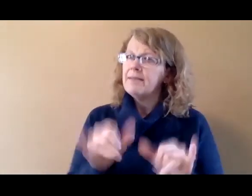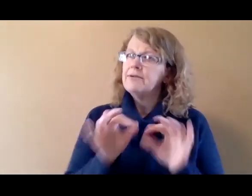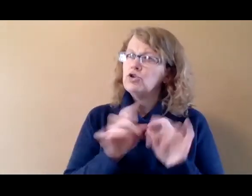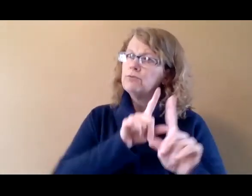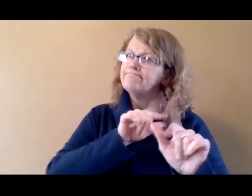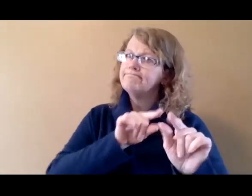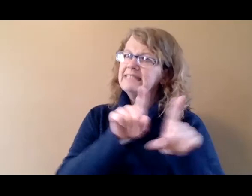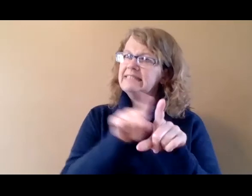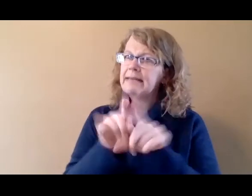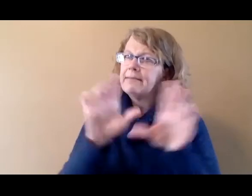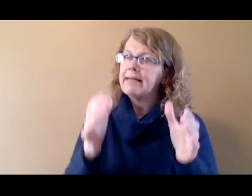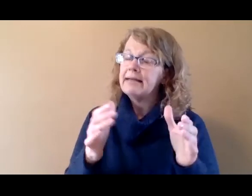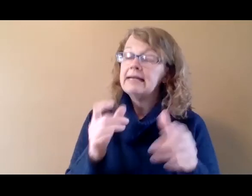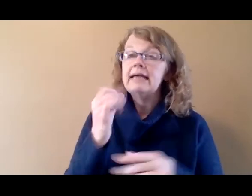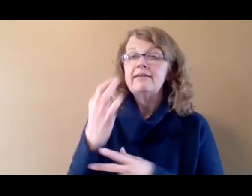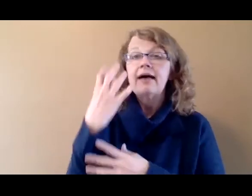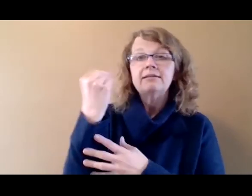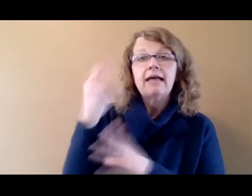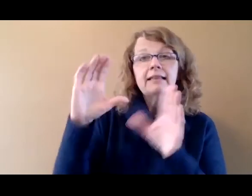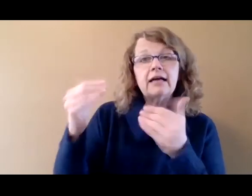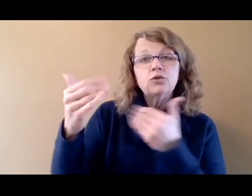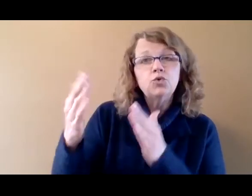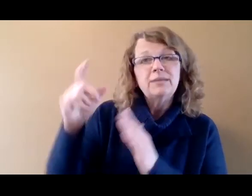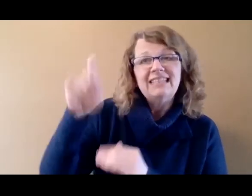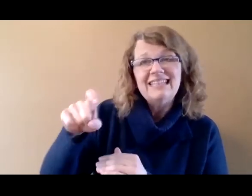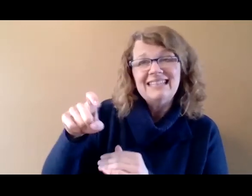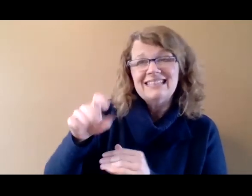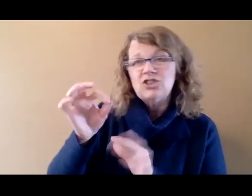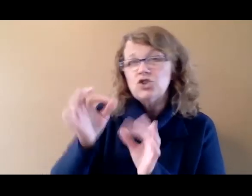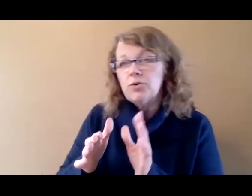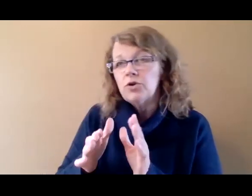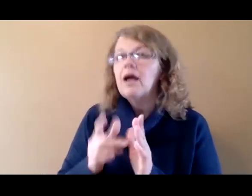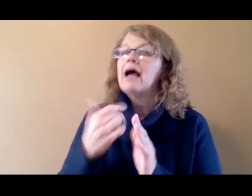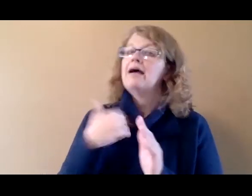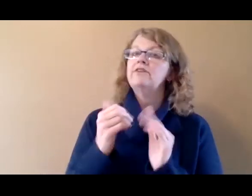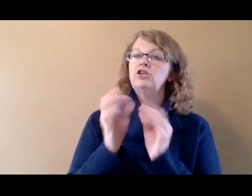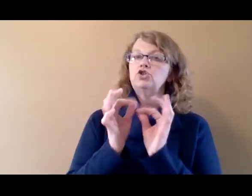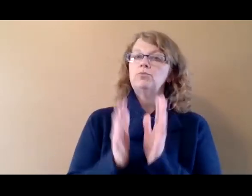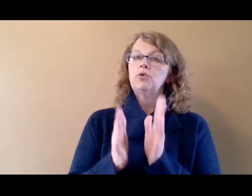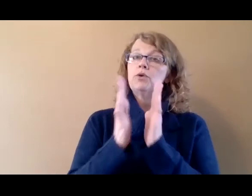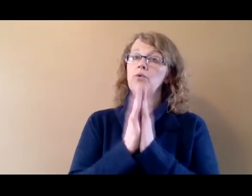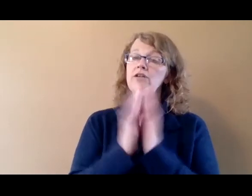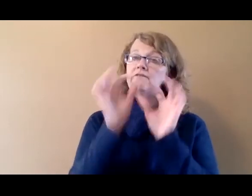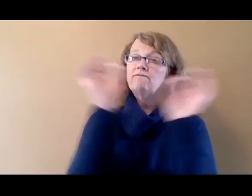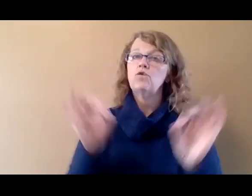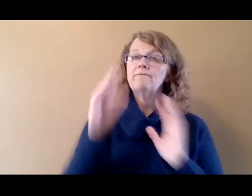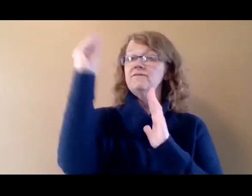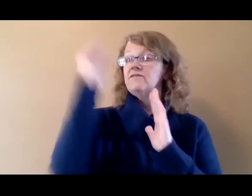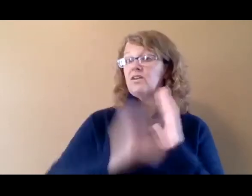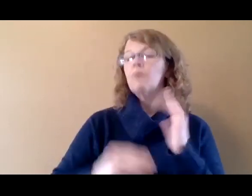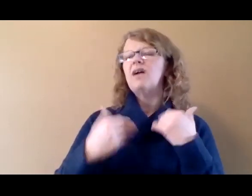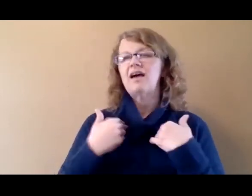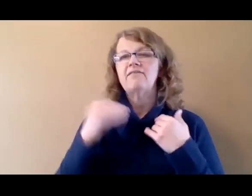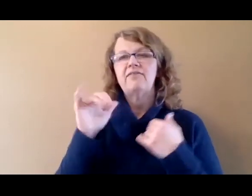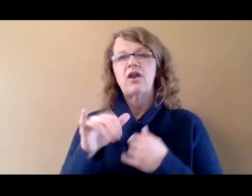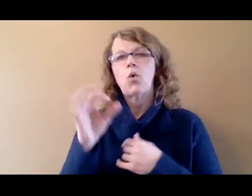then for any out of the classroom needs, you would fill out an interpreter request form, and that can be found on our website. We interpret